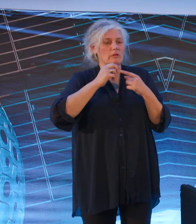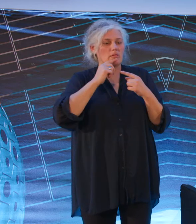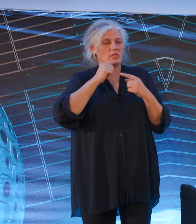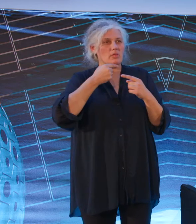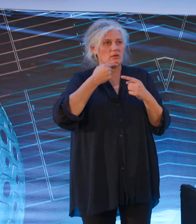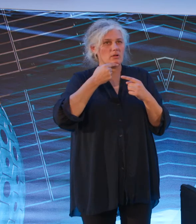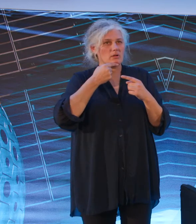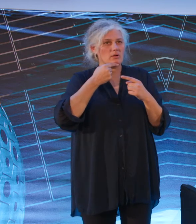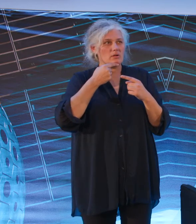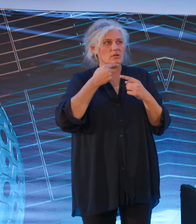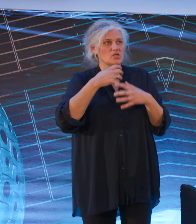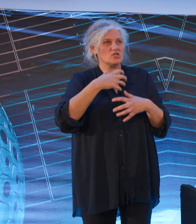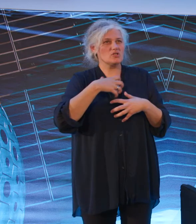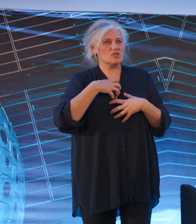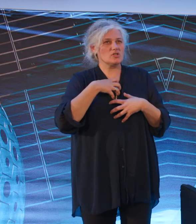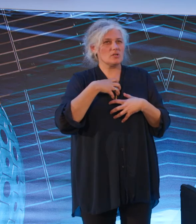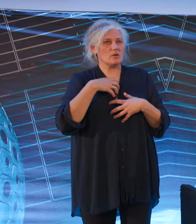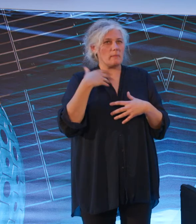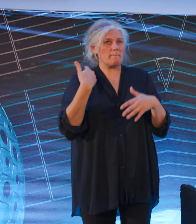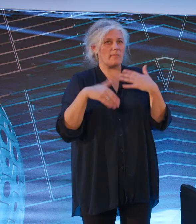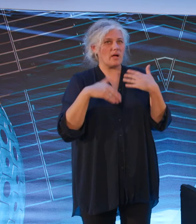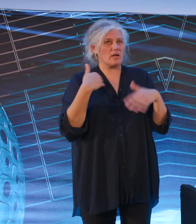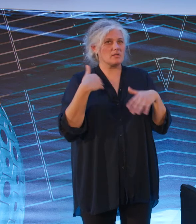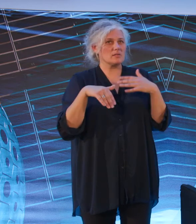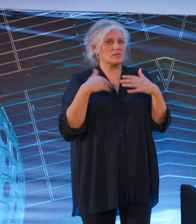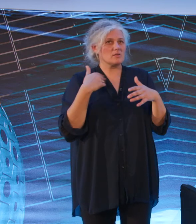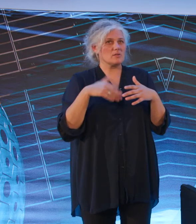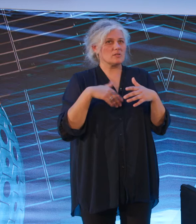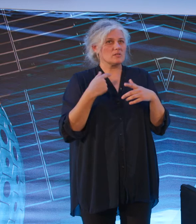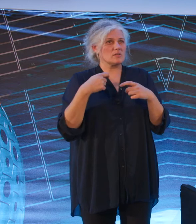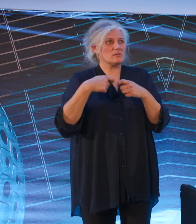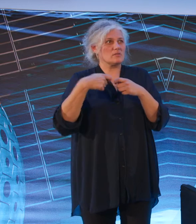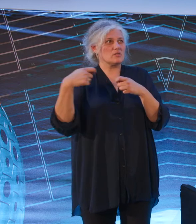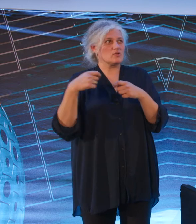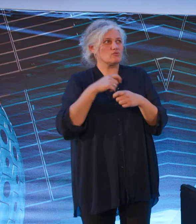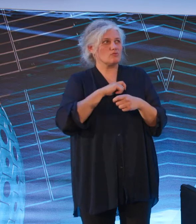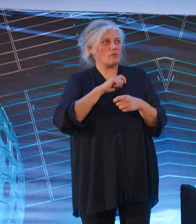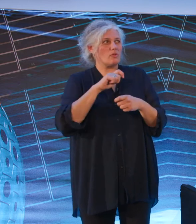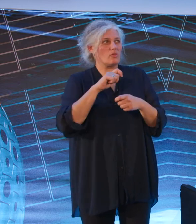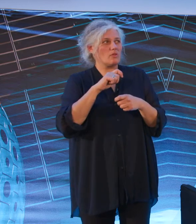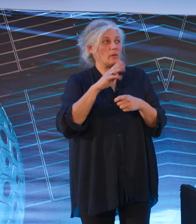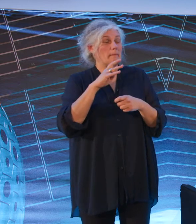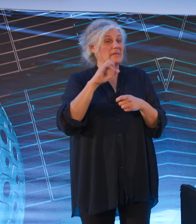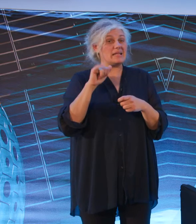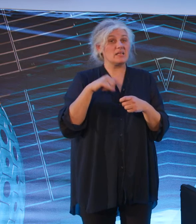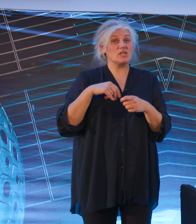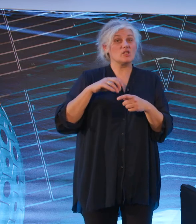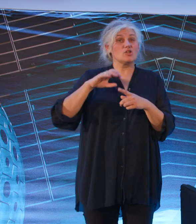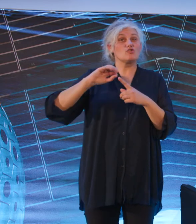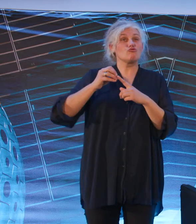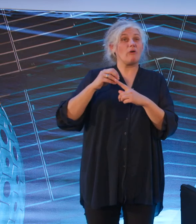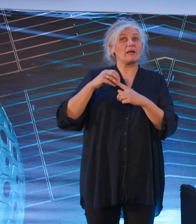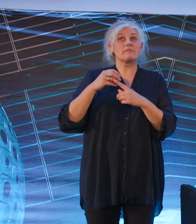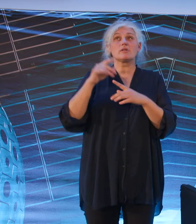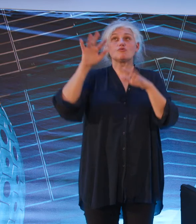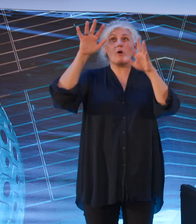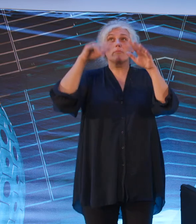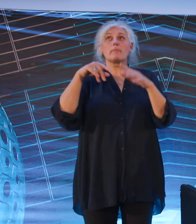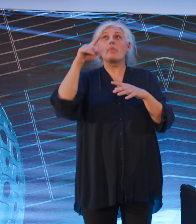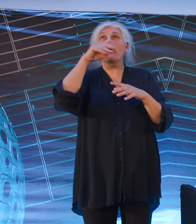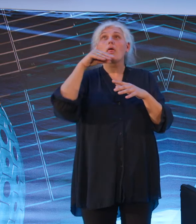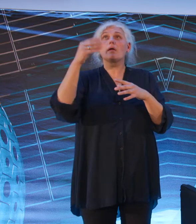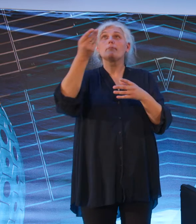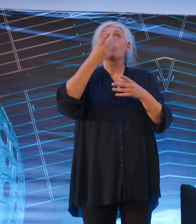chin, a shock of pink against the emerald expanse of trees. Billy is catching fat drops of rain and swallowing